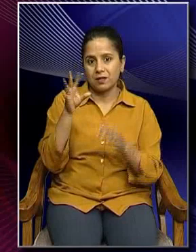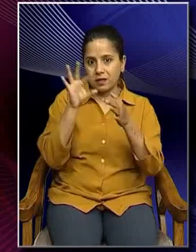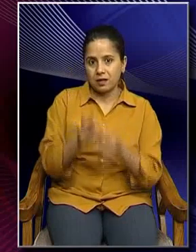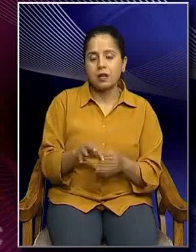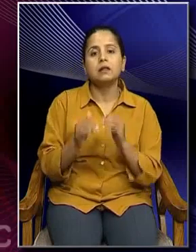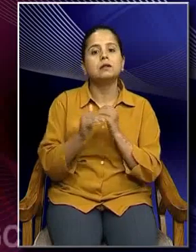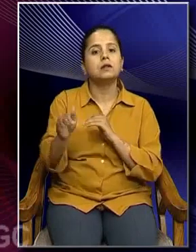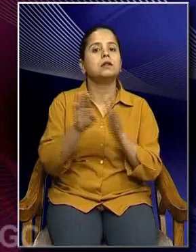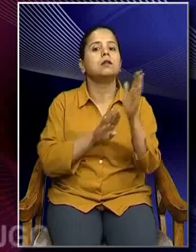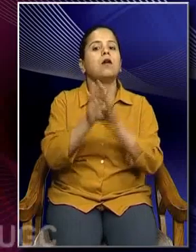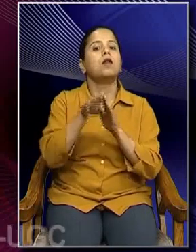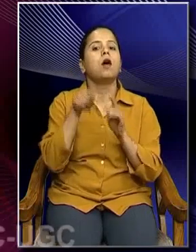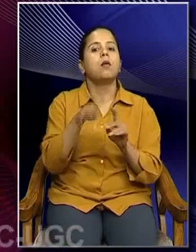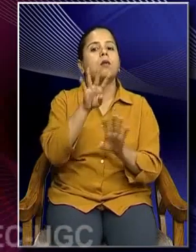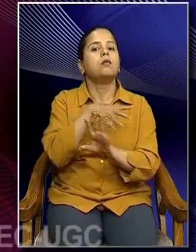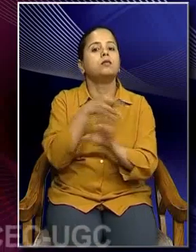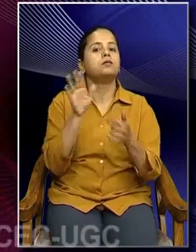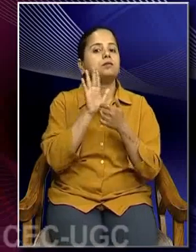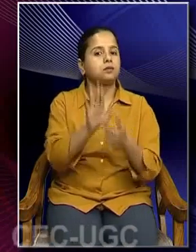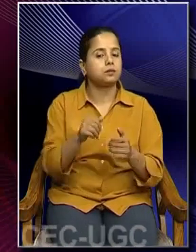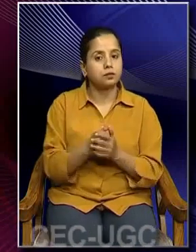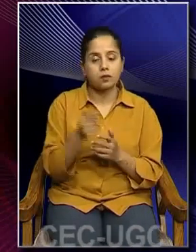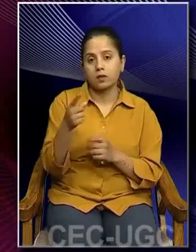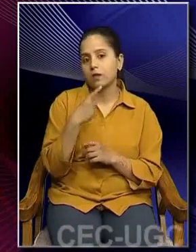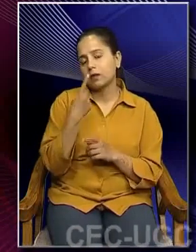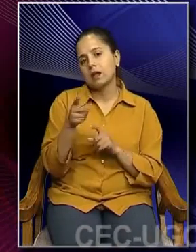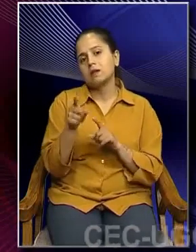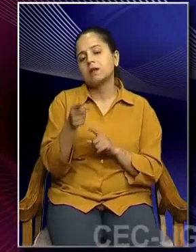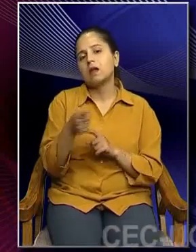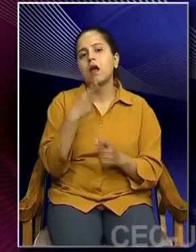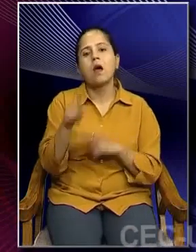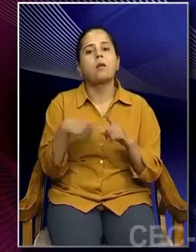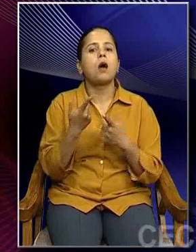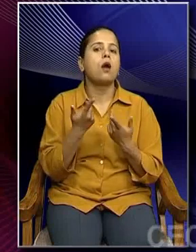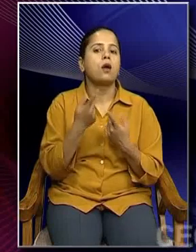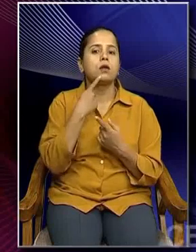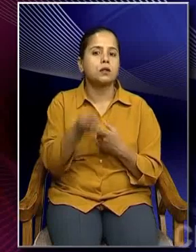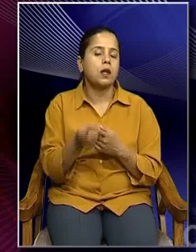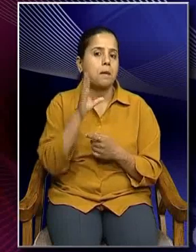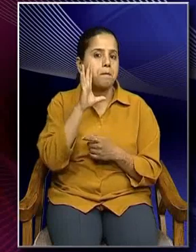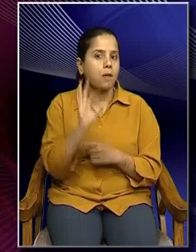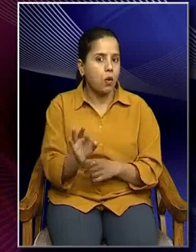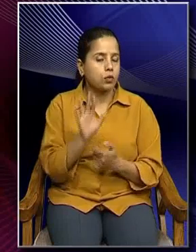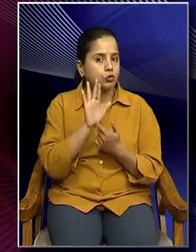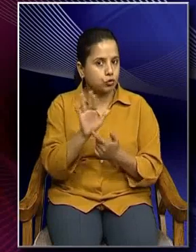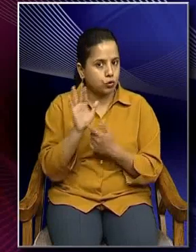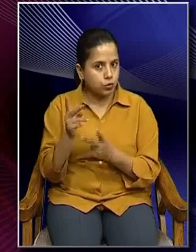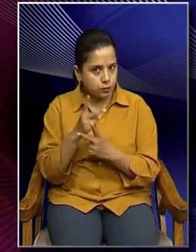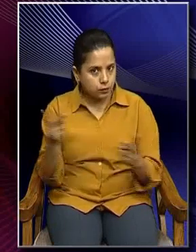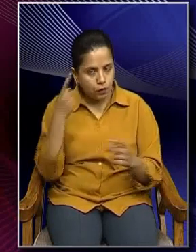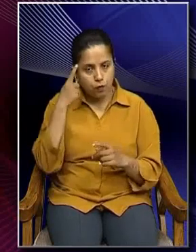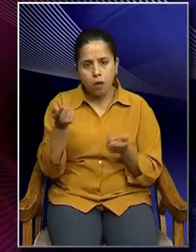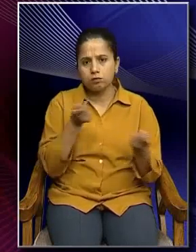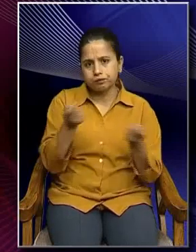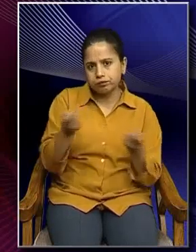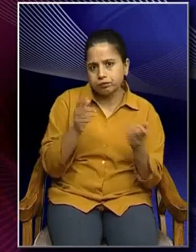sustainable development agenda. So whether it is about formulating, the relevant indicators for